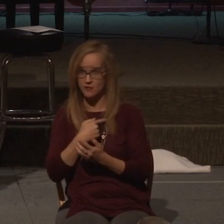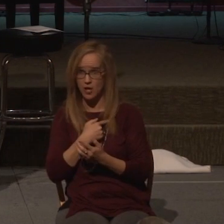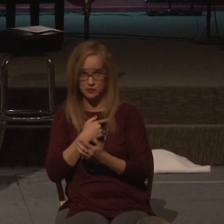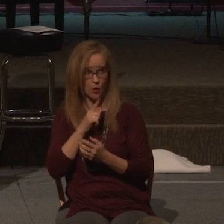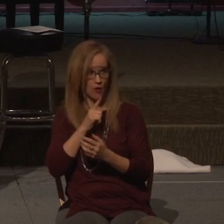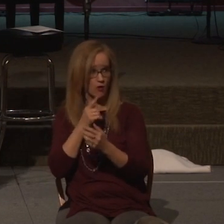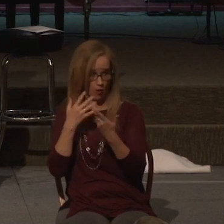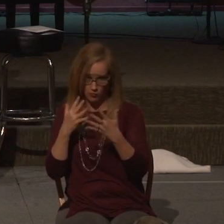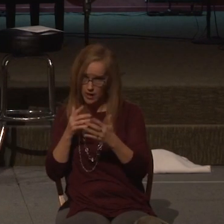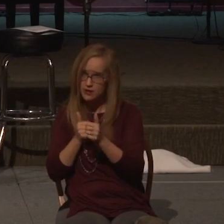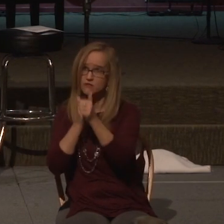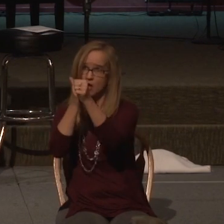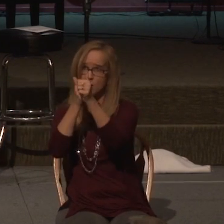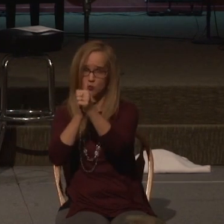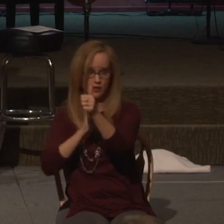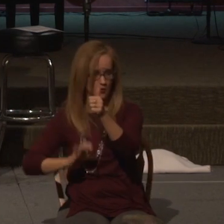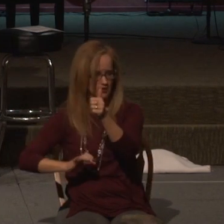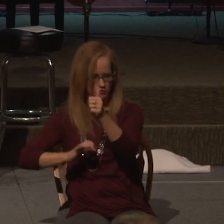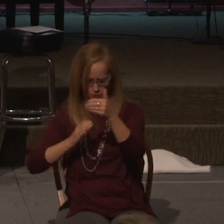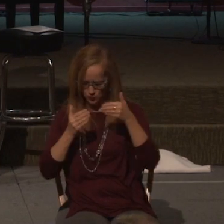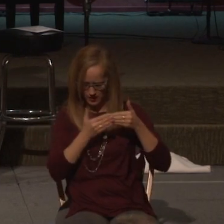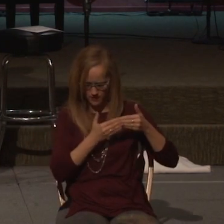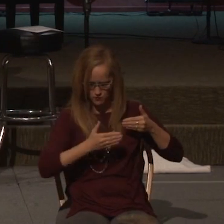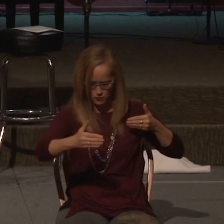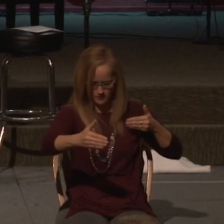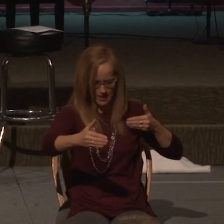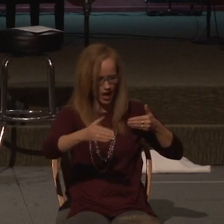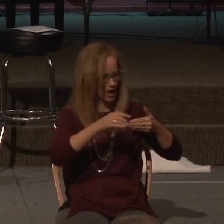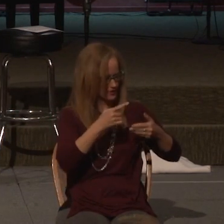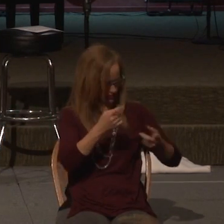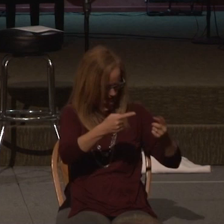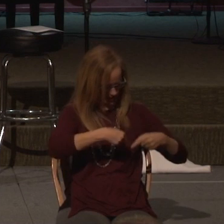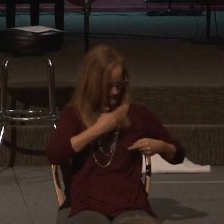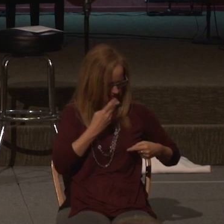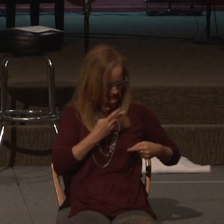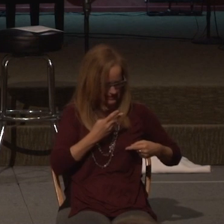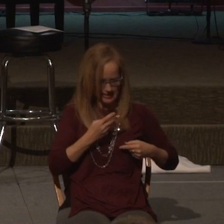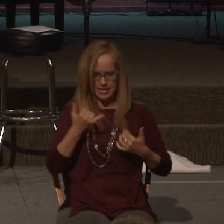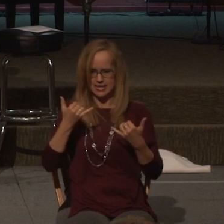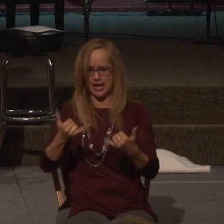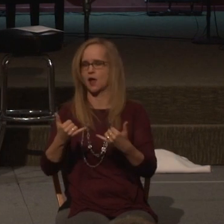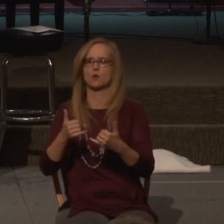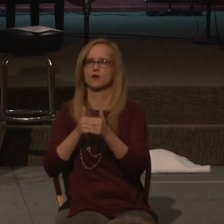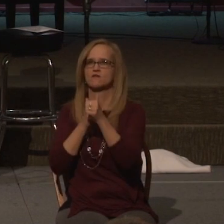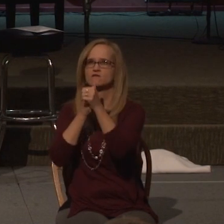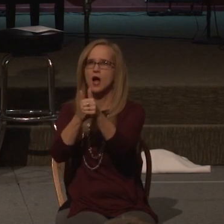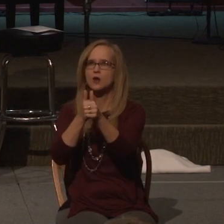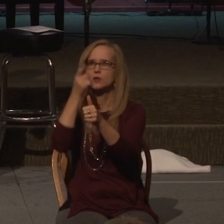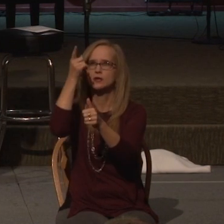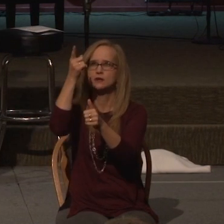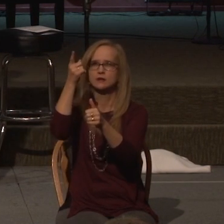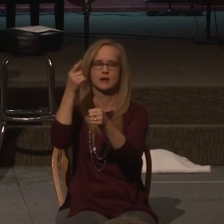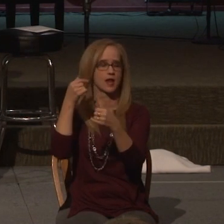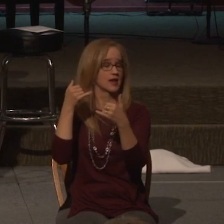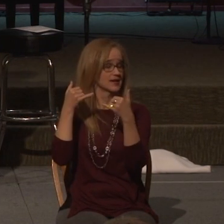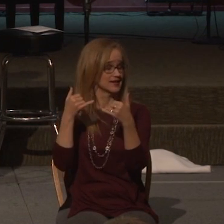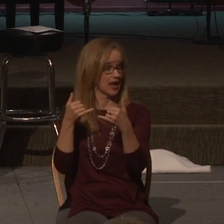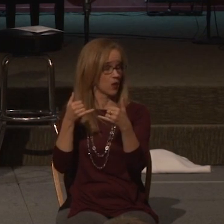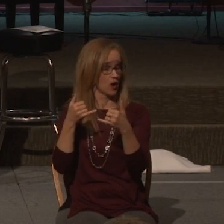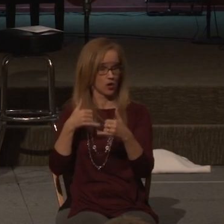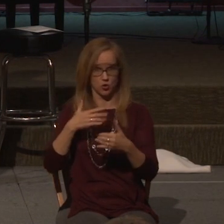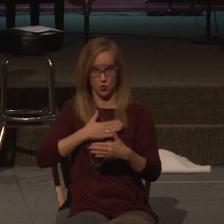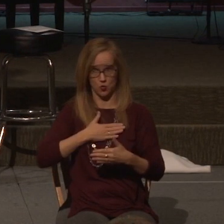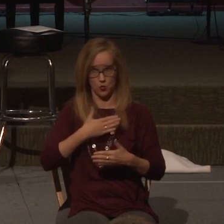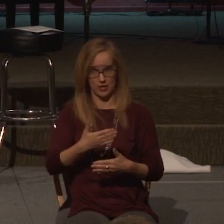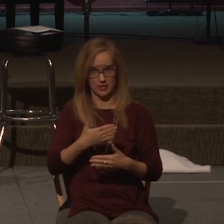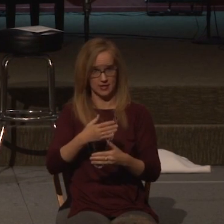Christ, right? We have moved beyond the come and see. We are at the follow me, and here's my challenge for you, is are you willing to start